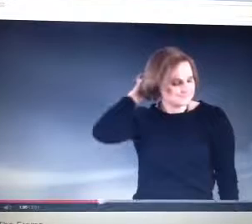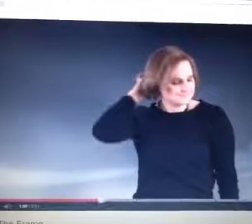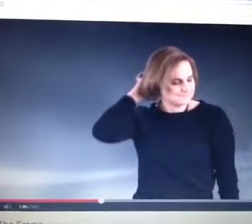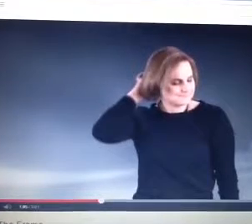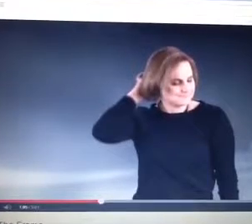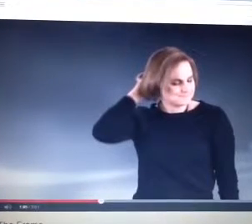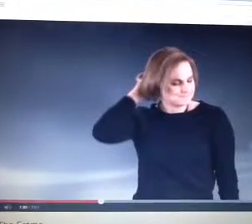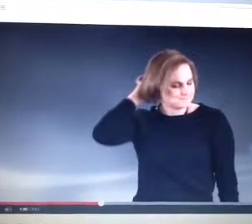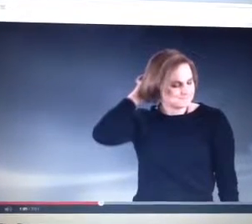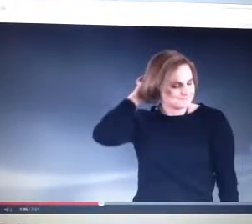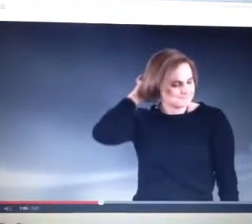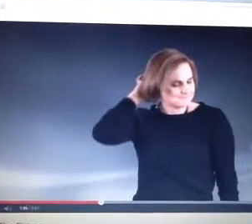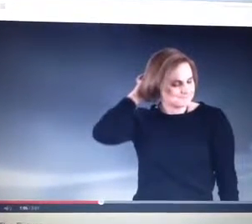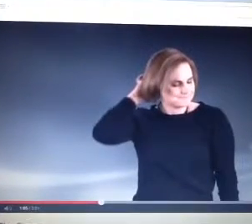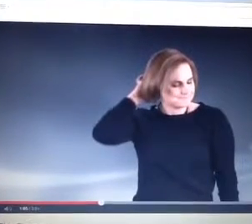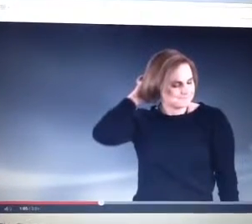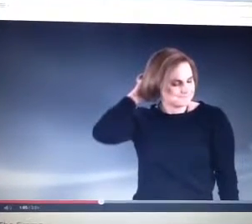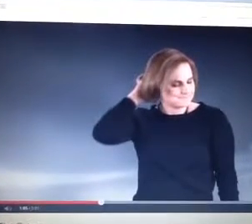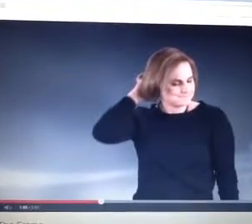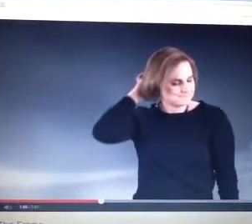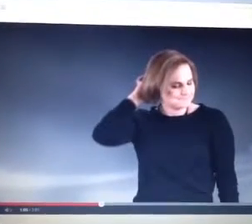So I kind of asked my husband could he come in and help.